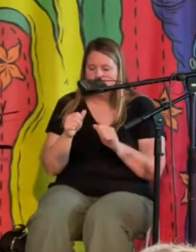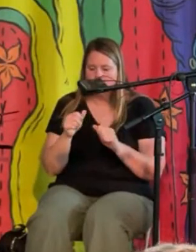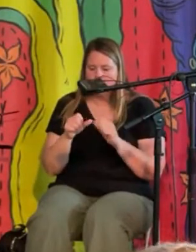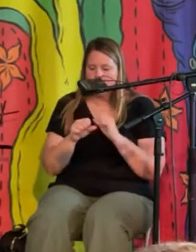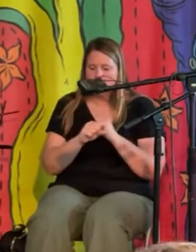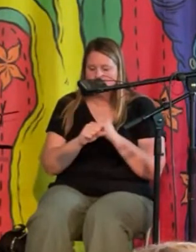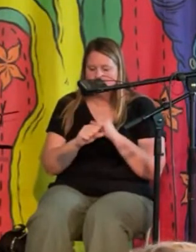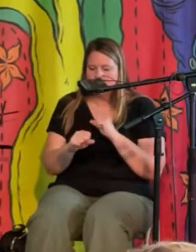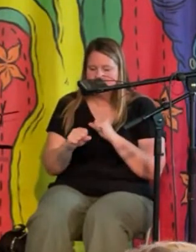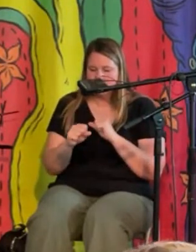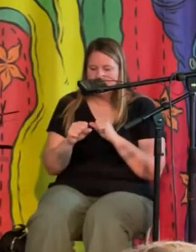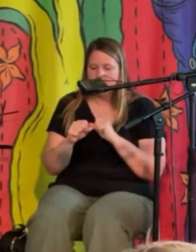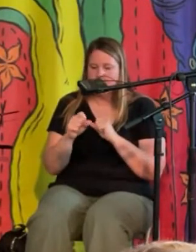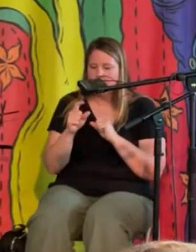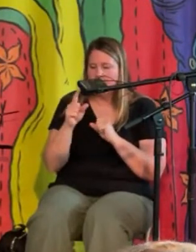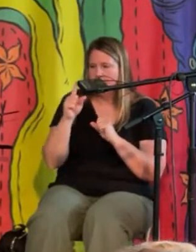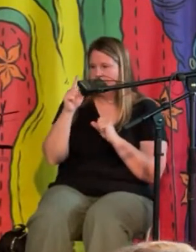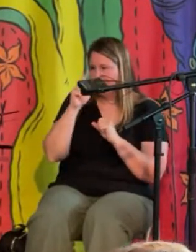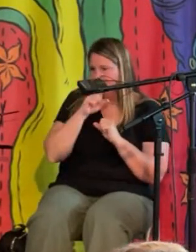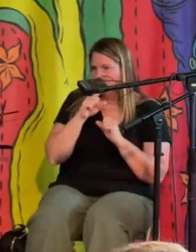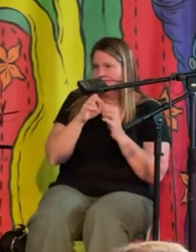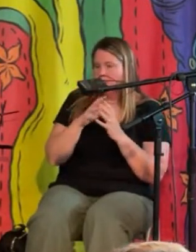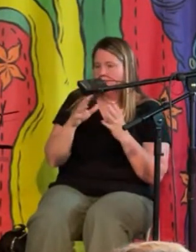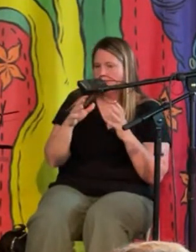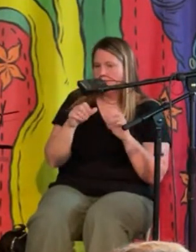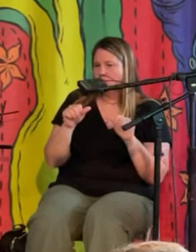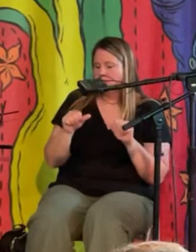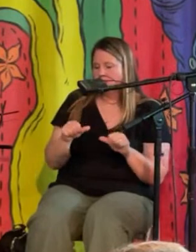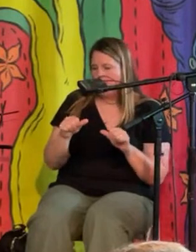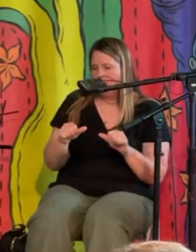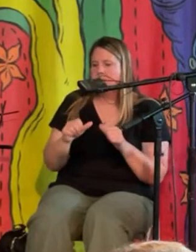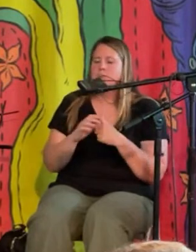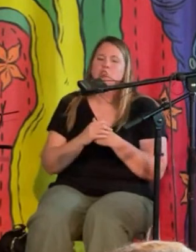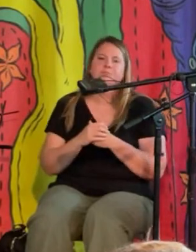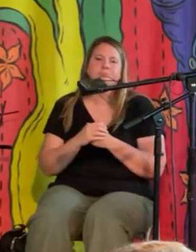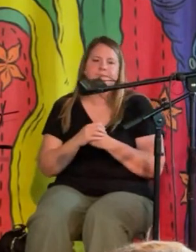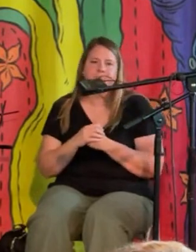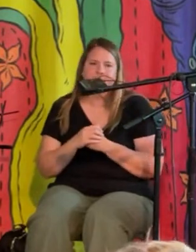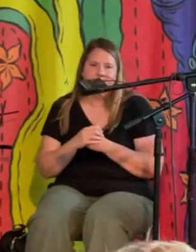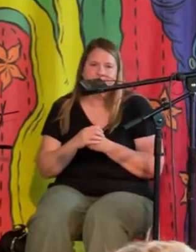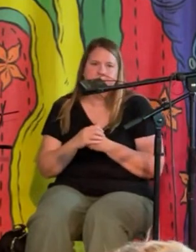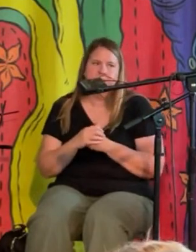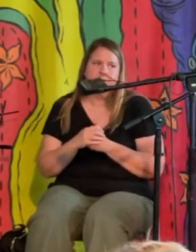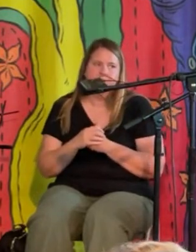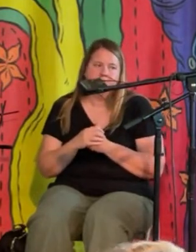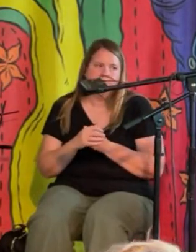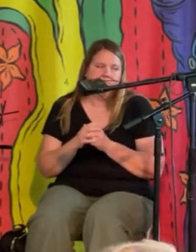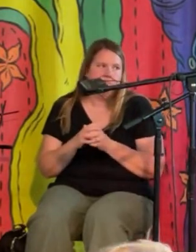into a poem as much as humanly possible. So I'm going to start with this too and see what it takes you.